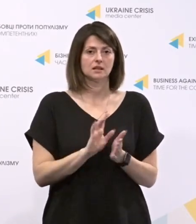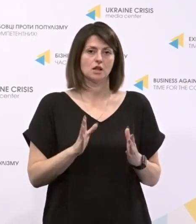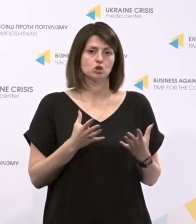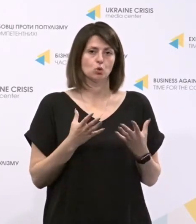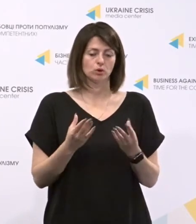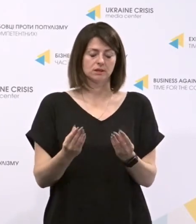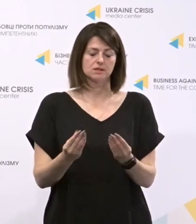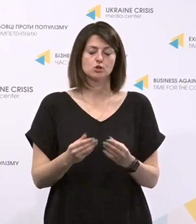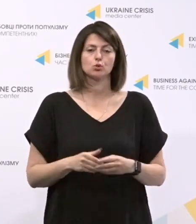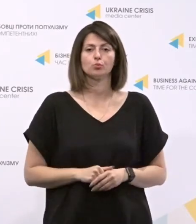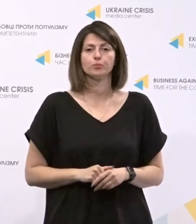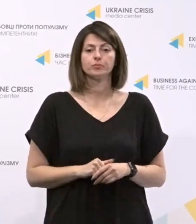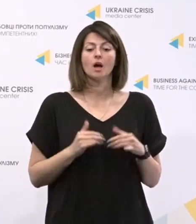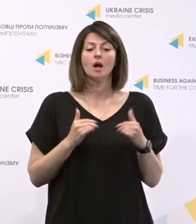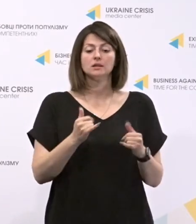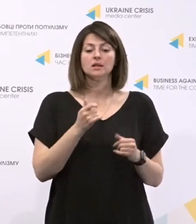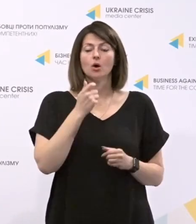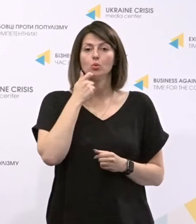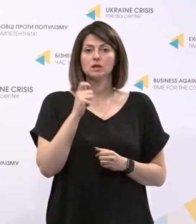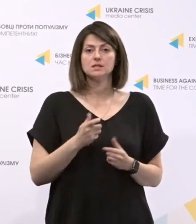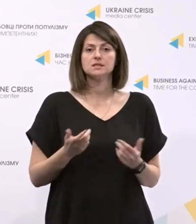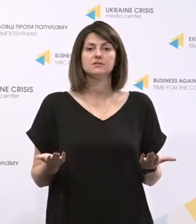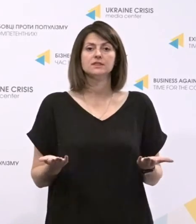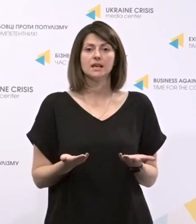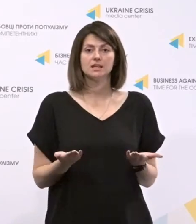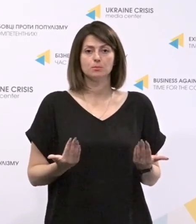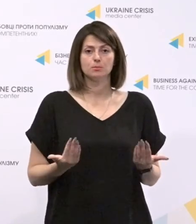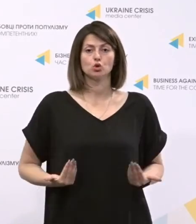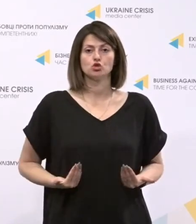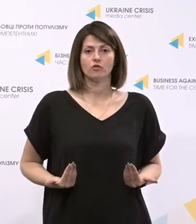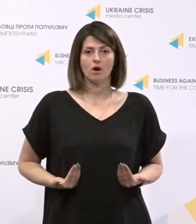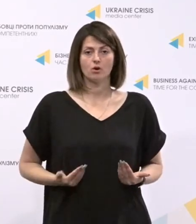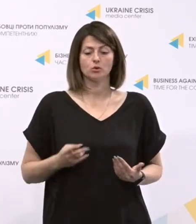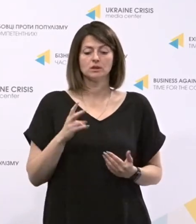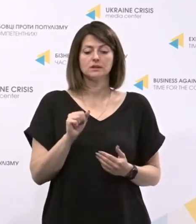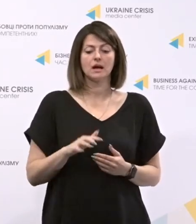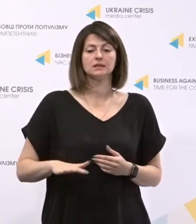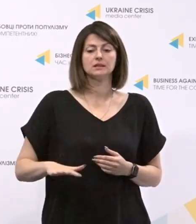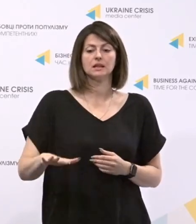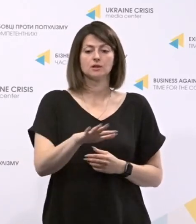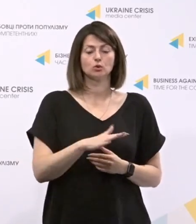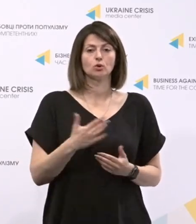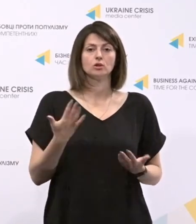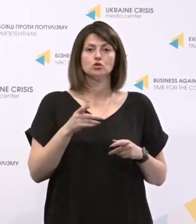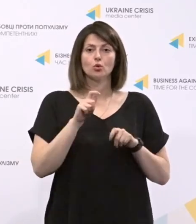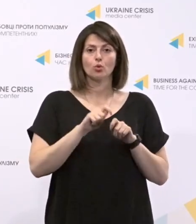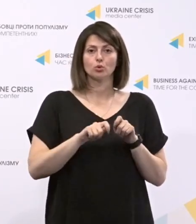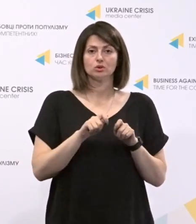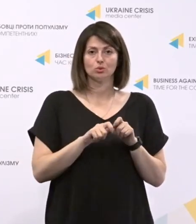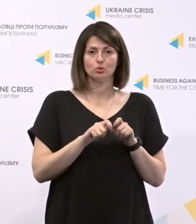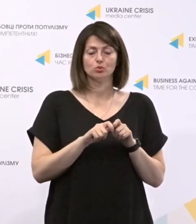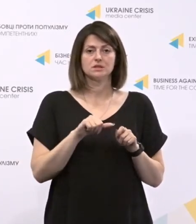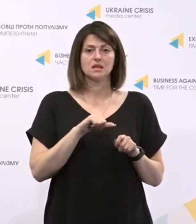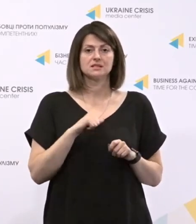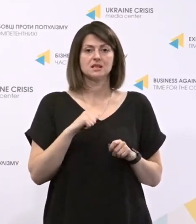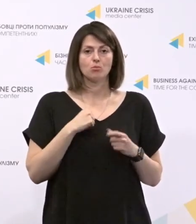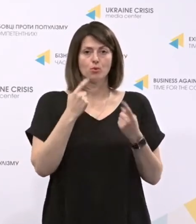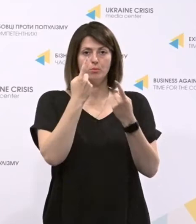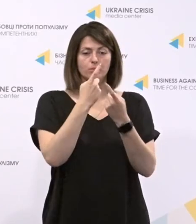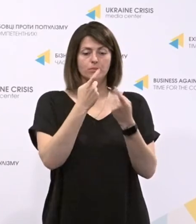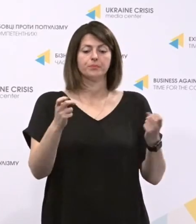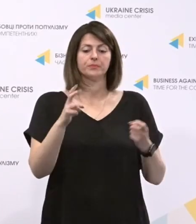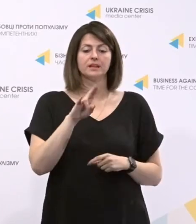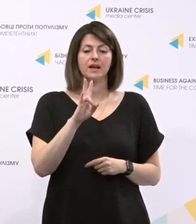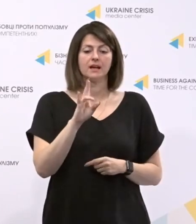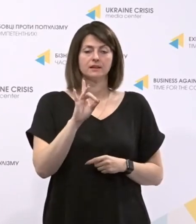For Ukrainians living in territory controlled by the self-proclaimed Donetsk People's Republic and the self-proclaimed Lugansk